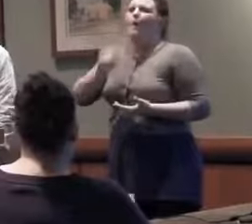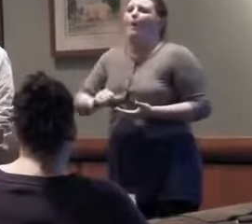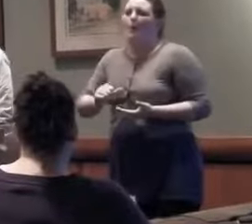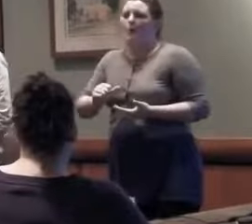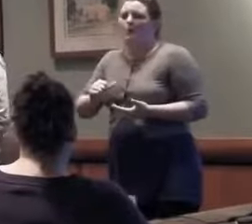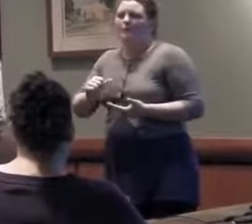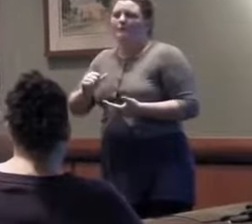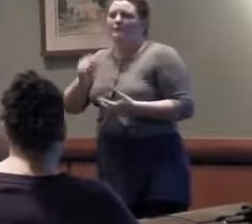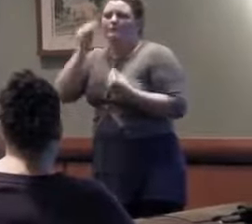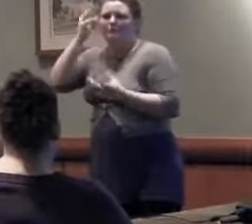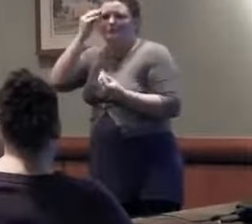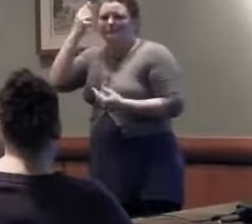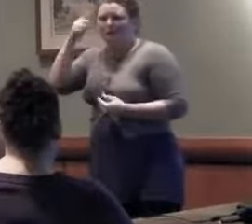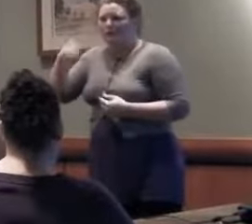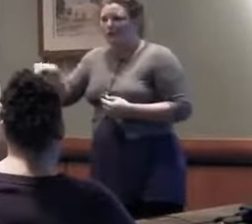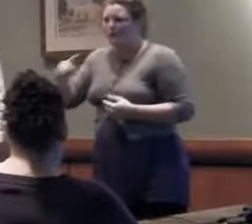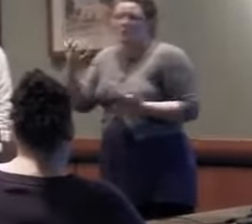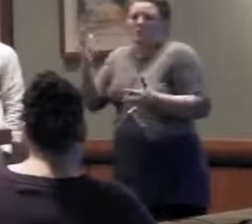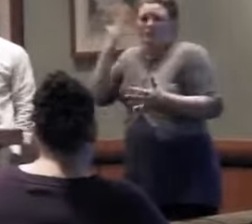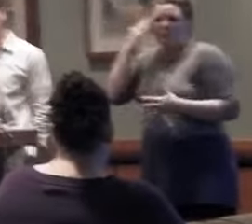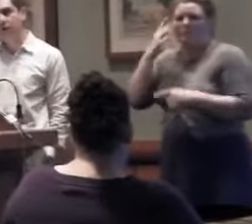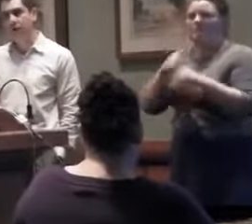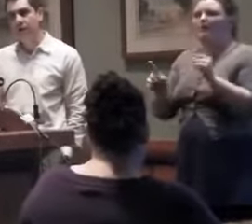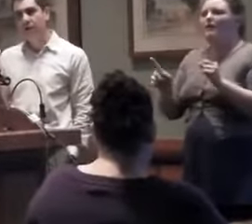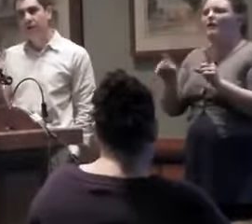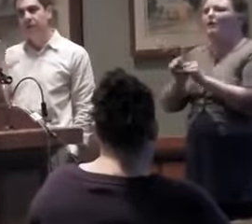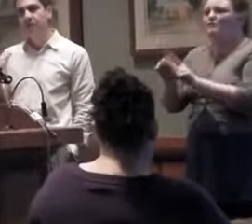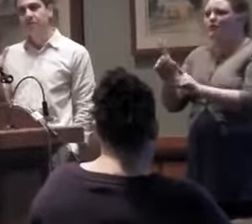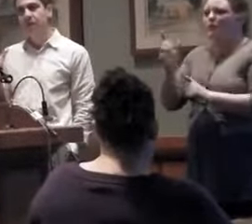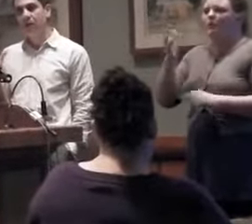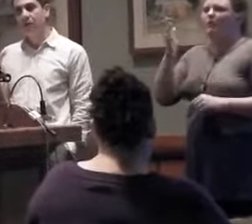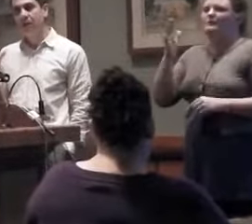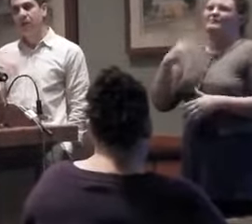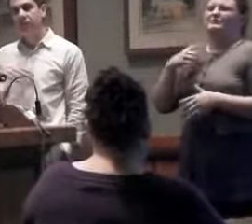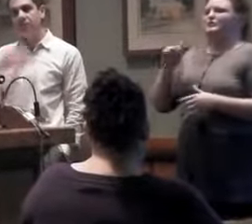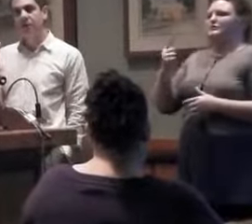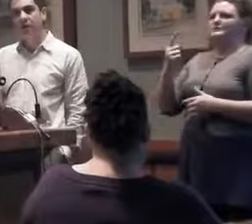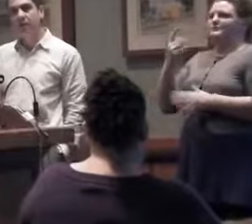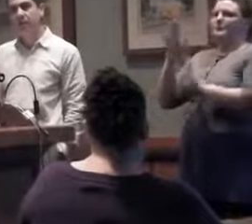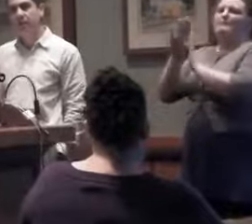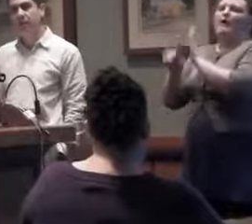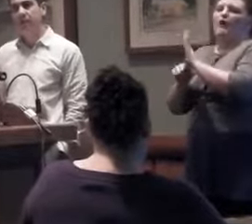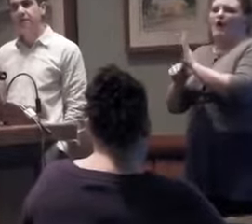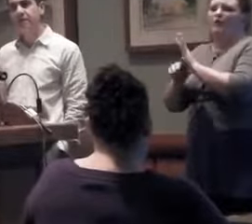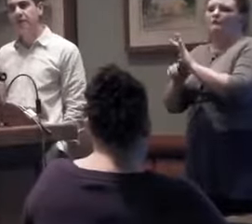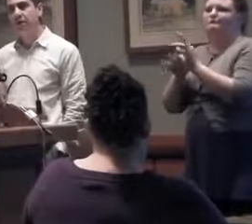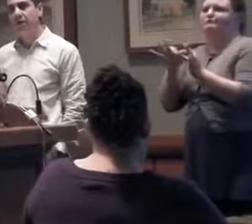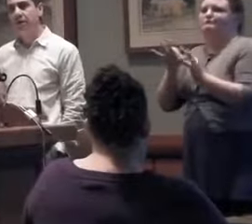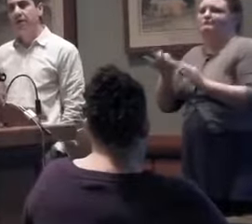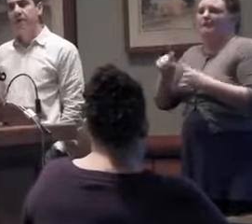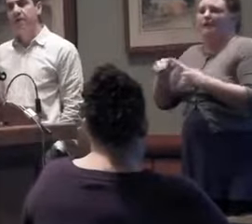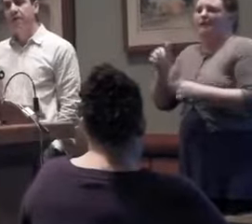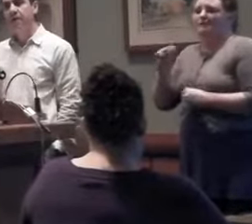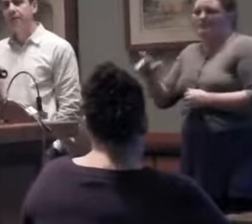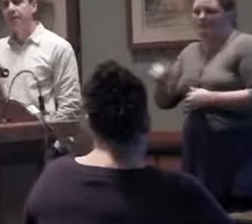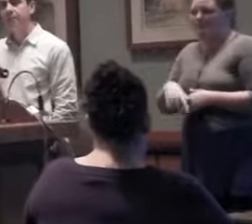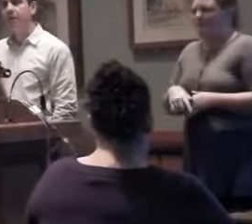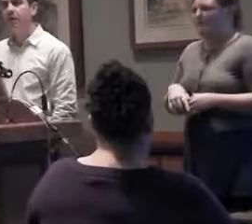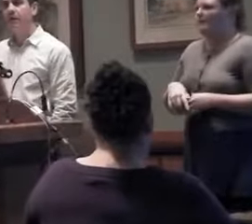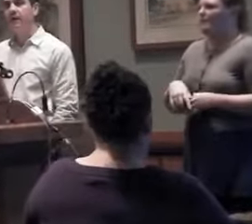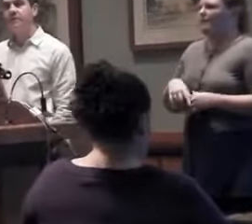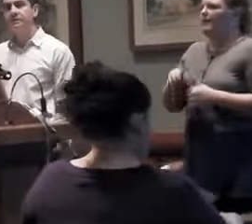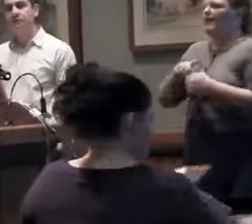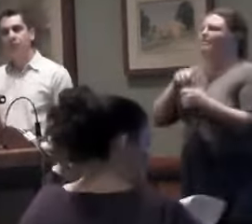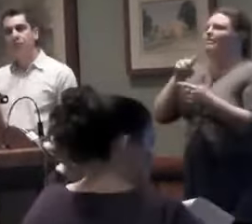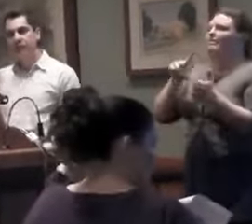for you, or some of things that you already know, but we'll also, just by way of background, talk a little bit about ASL, and